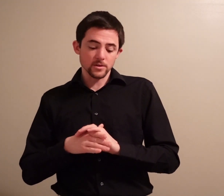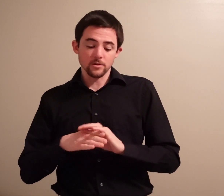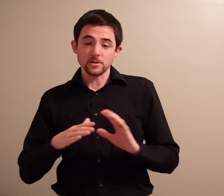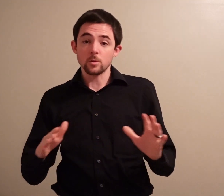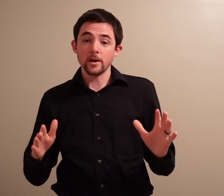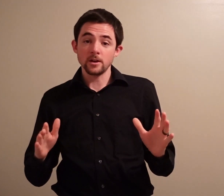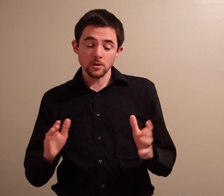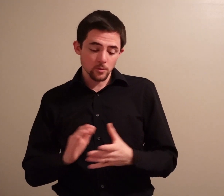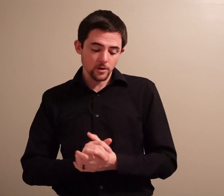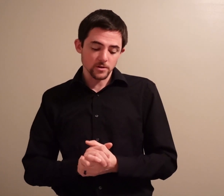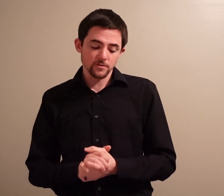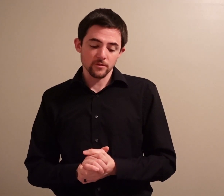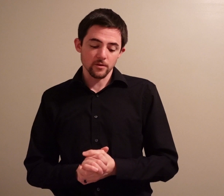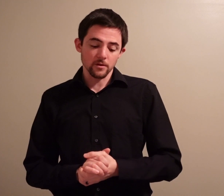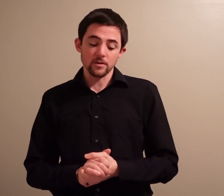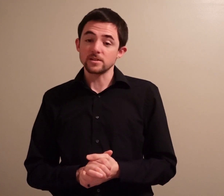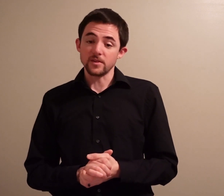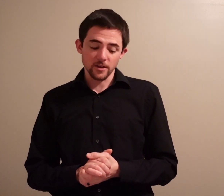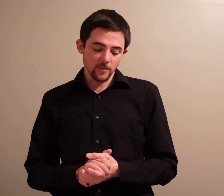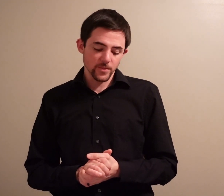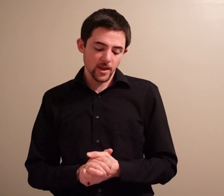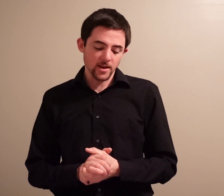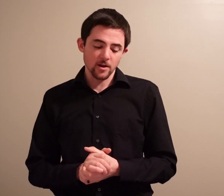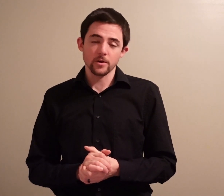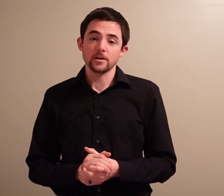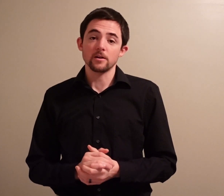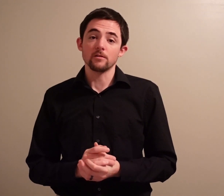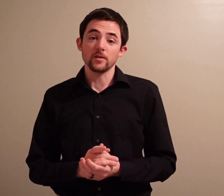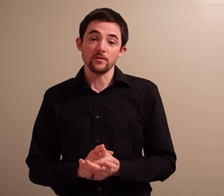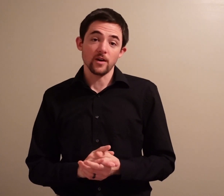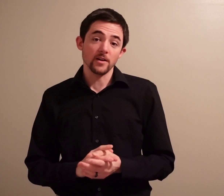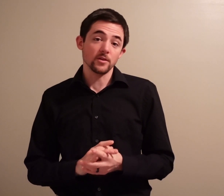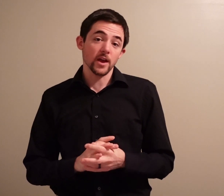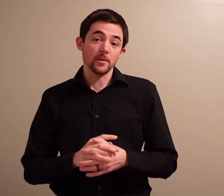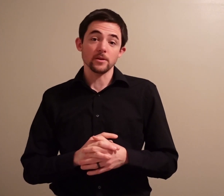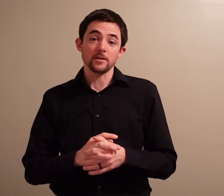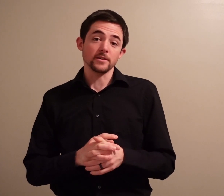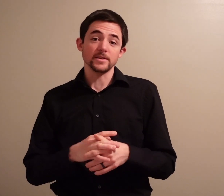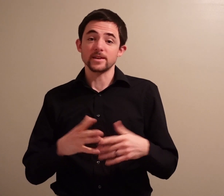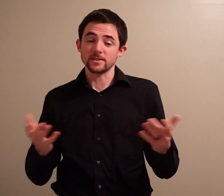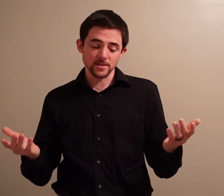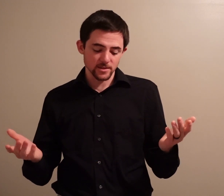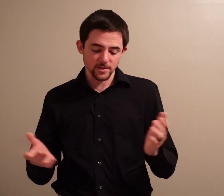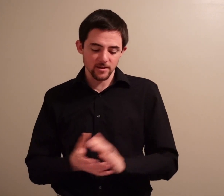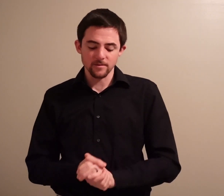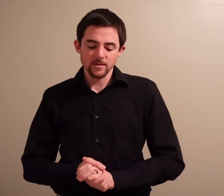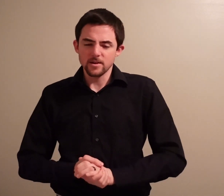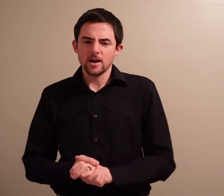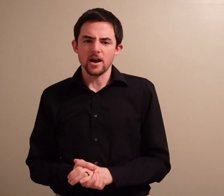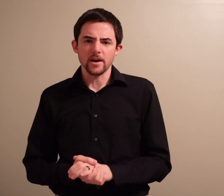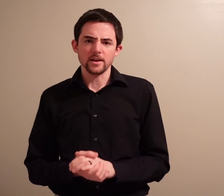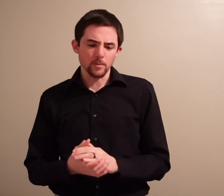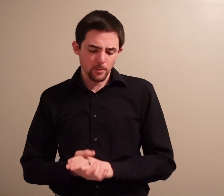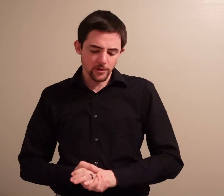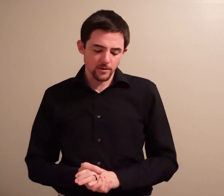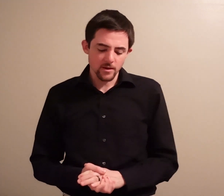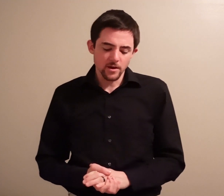are the 20 new words for this video, and now we're going to go over the 5 vocabulary sentences that I came up with. The